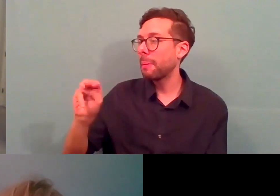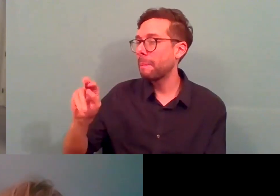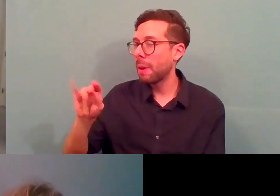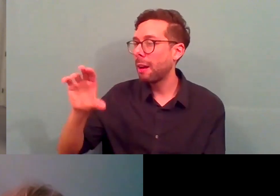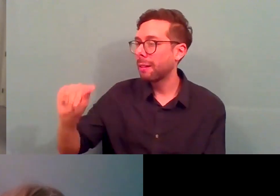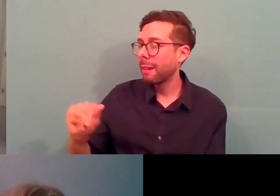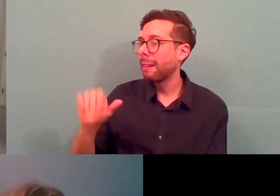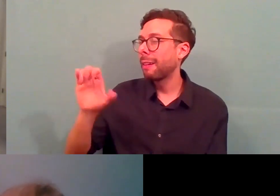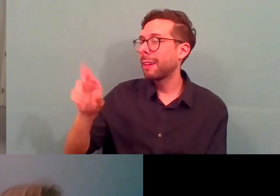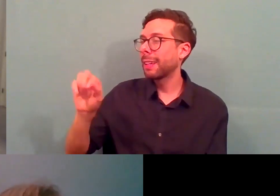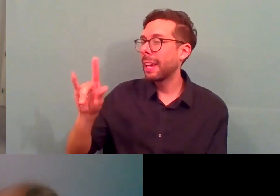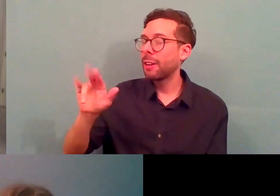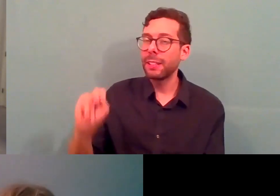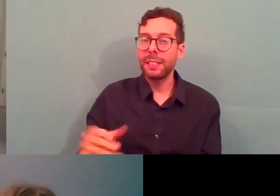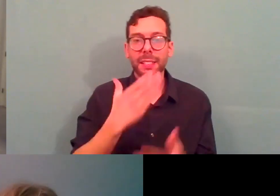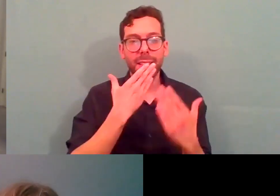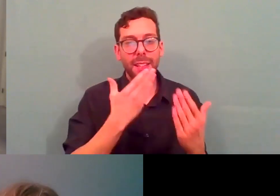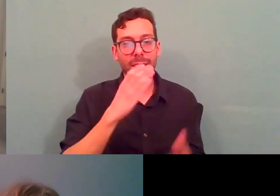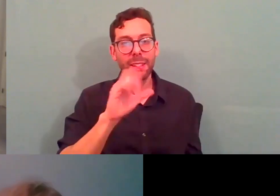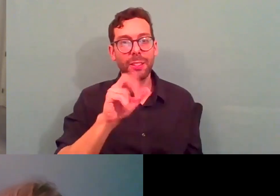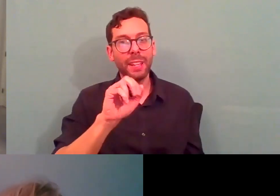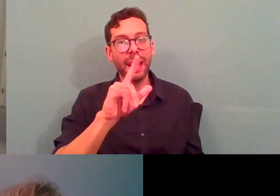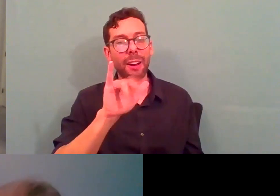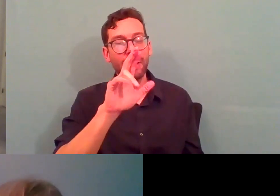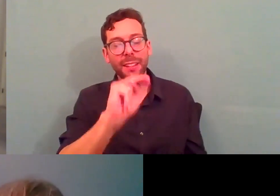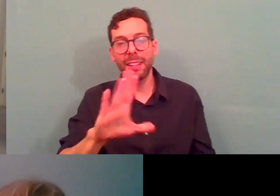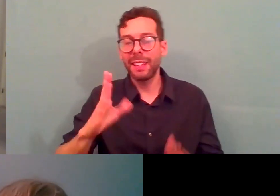Thanks, Kristin. Thanks, Thank you, everyone. Have a great night. Kristen. See